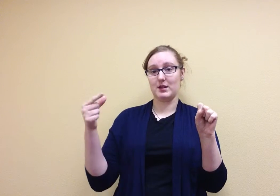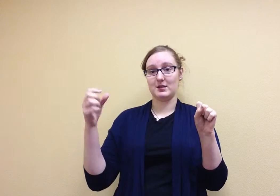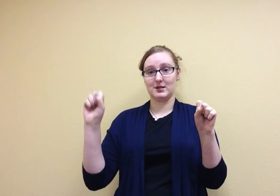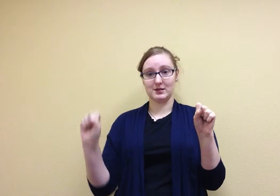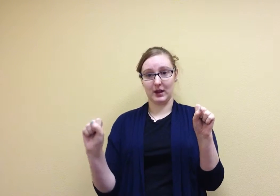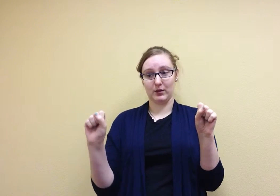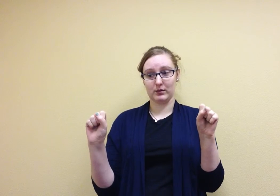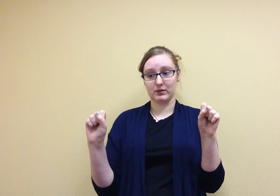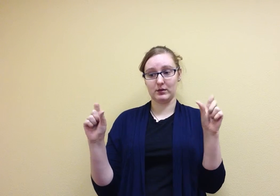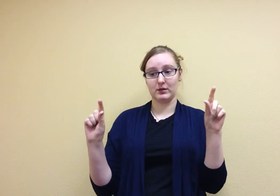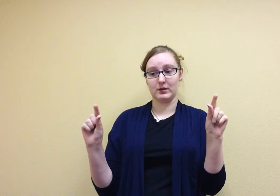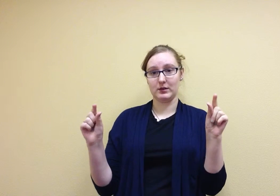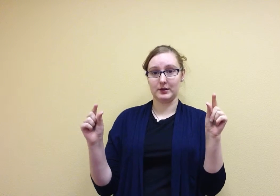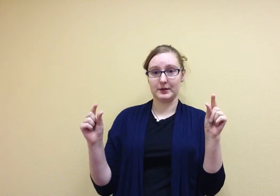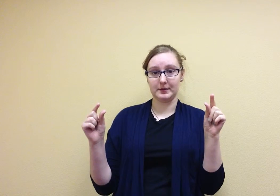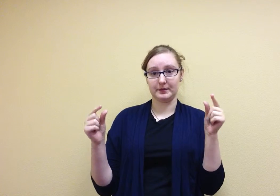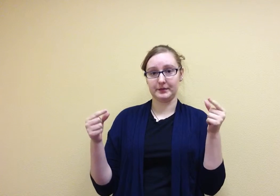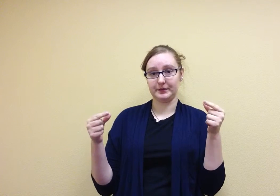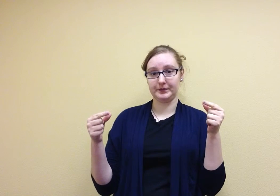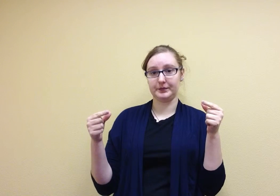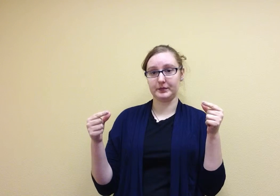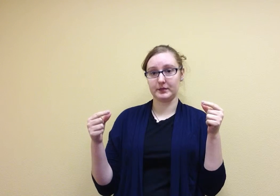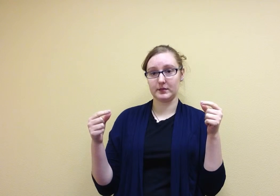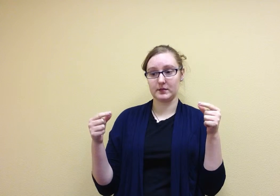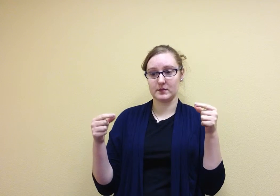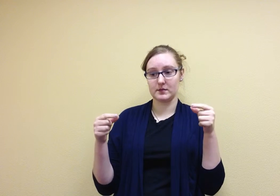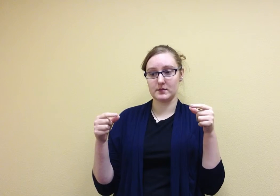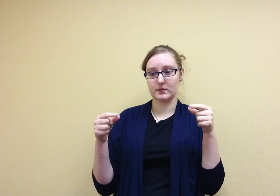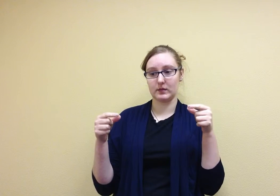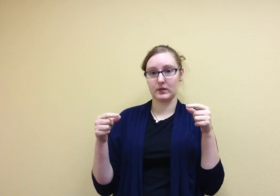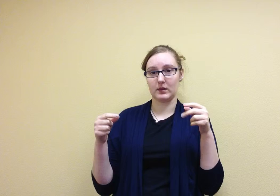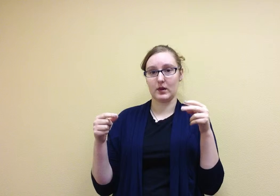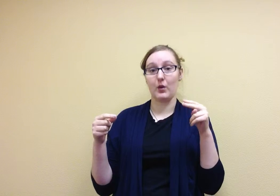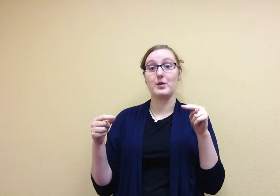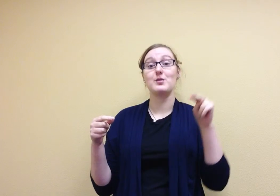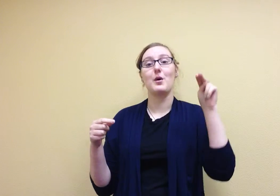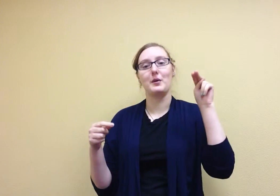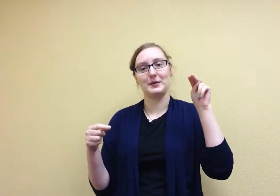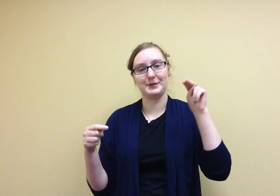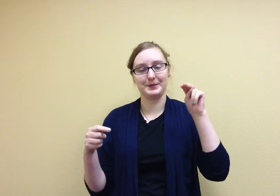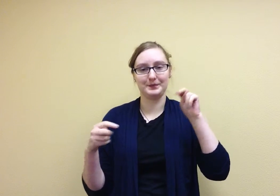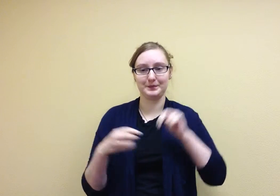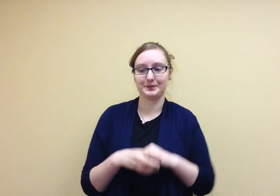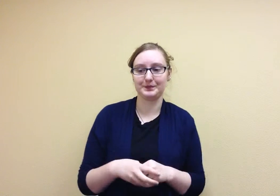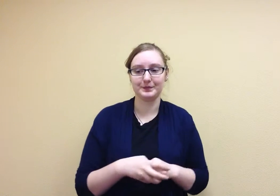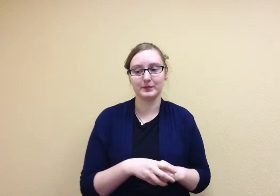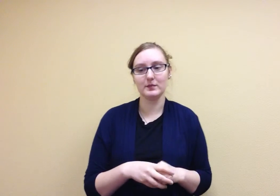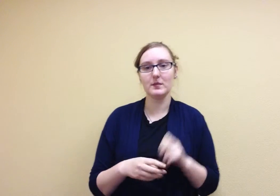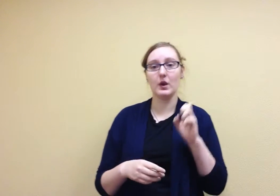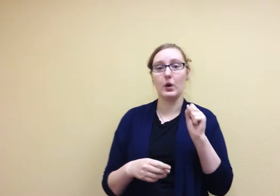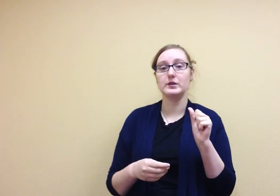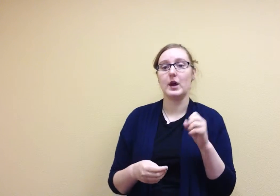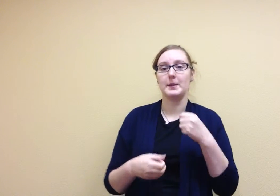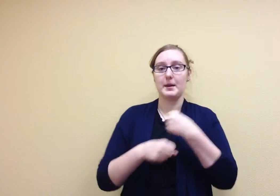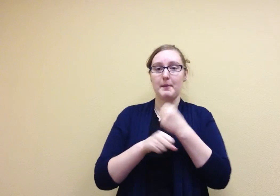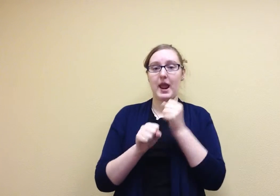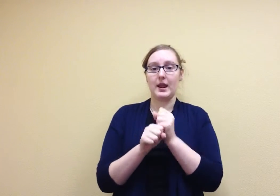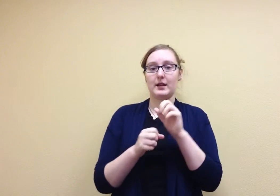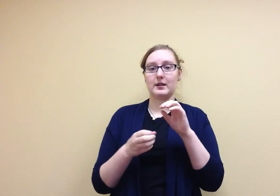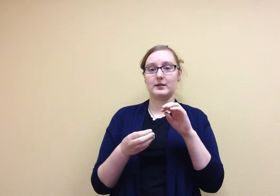pole? Okay, a north. So now I want to create that other picture. What's the other